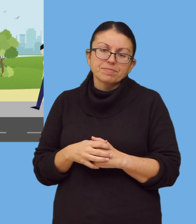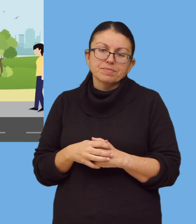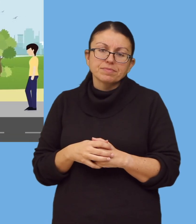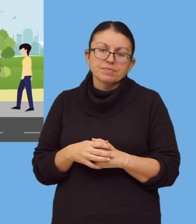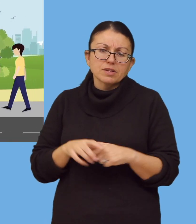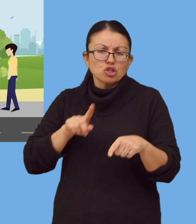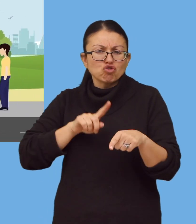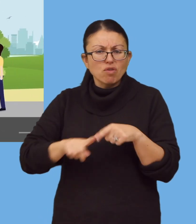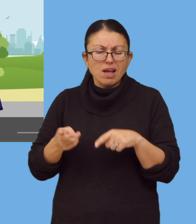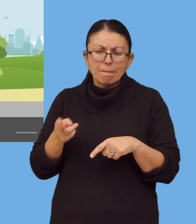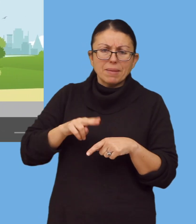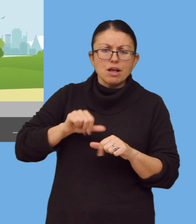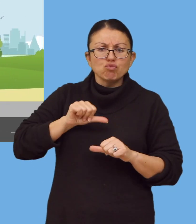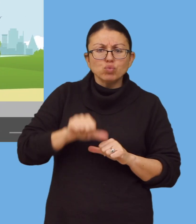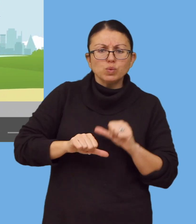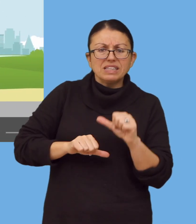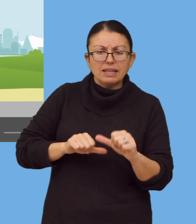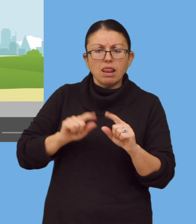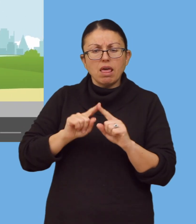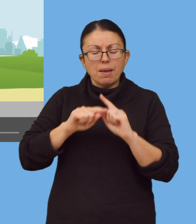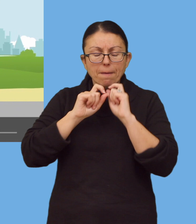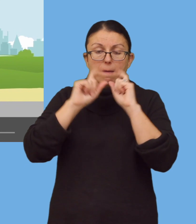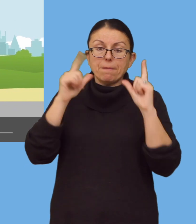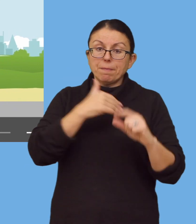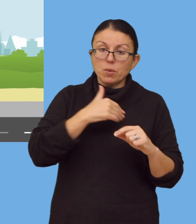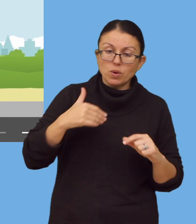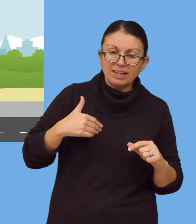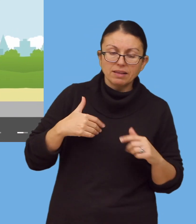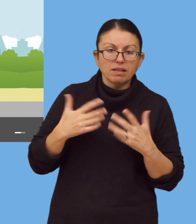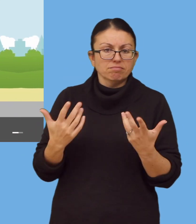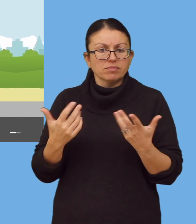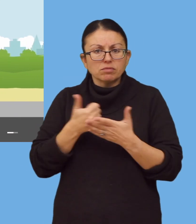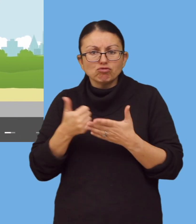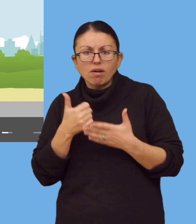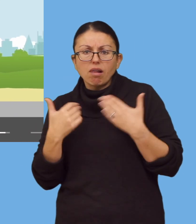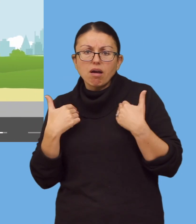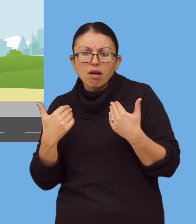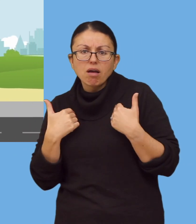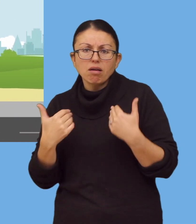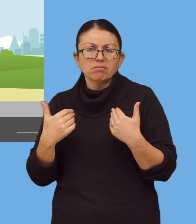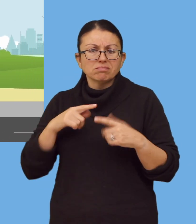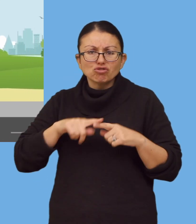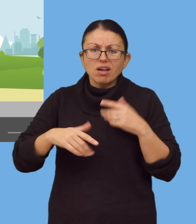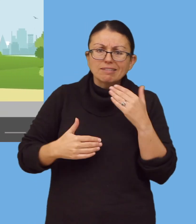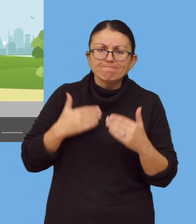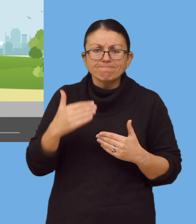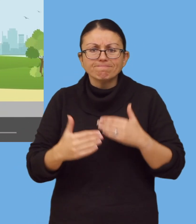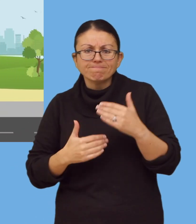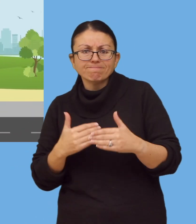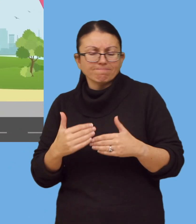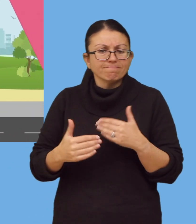You too can recover quickly from your surgery and make some lasting changes. The earlier you start, the better.